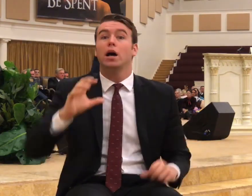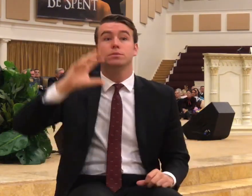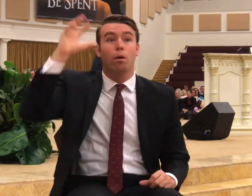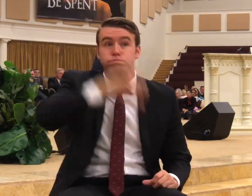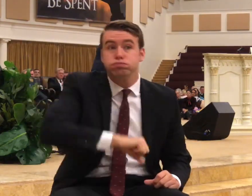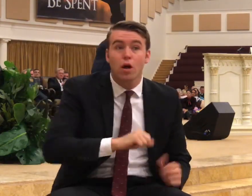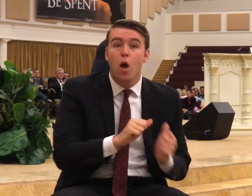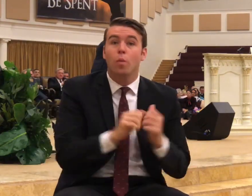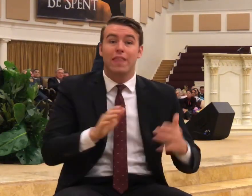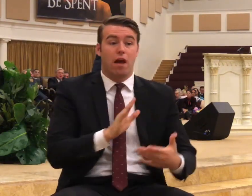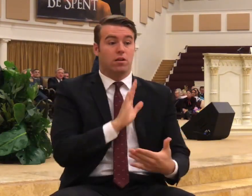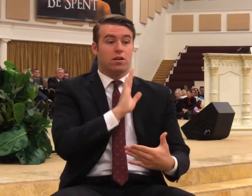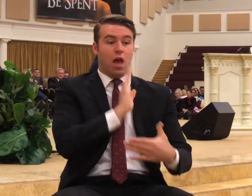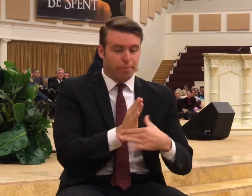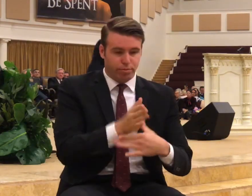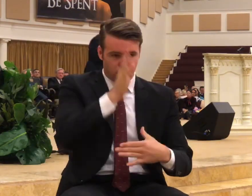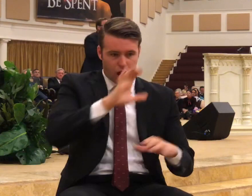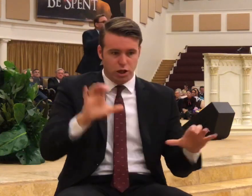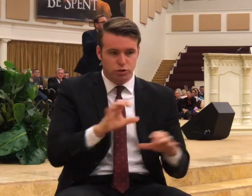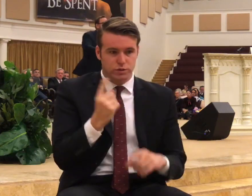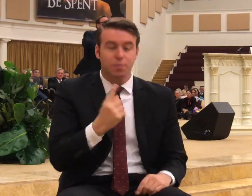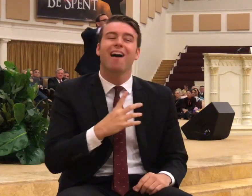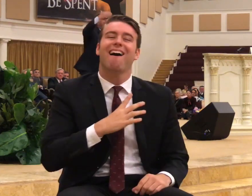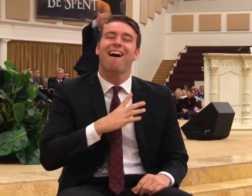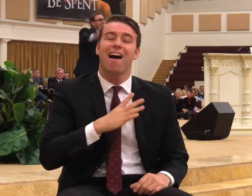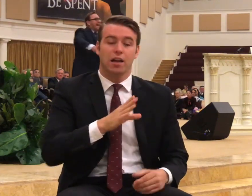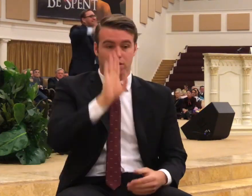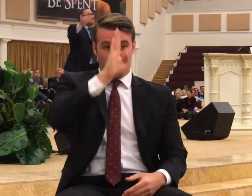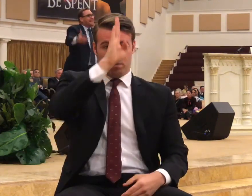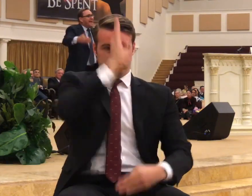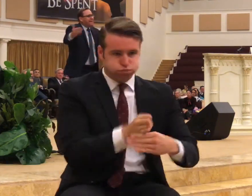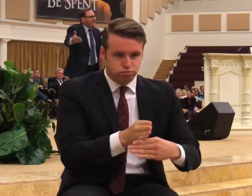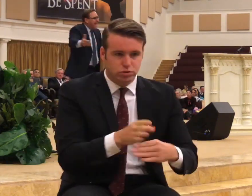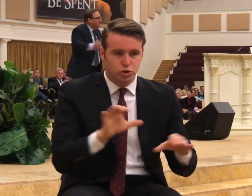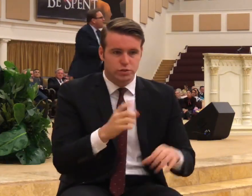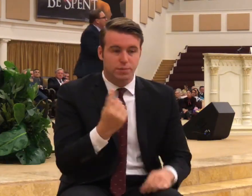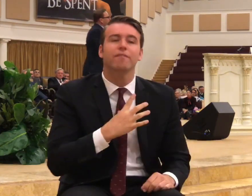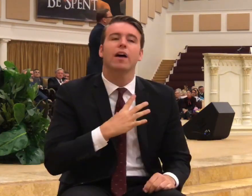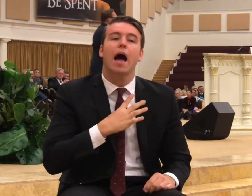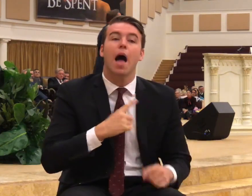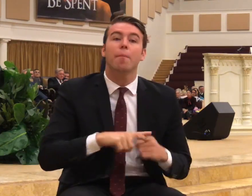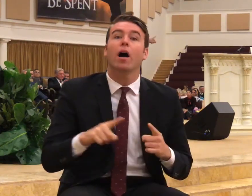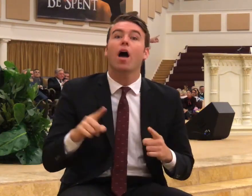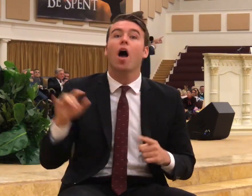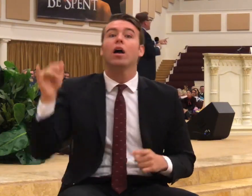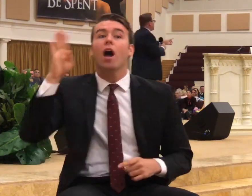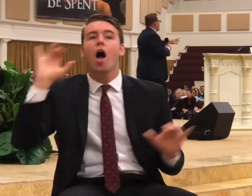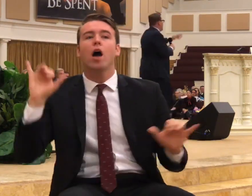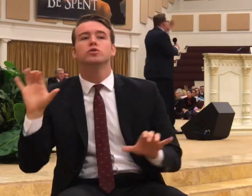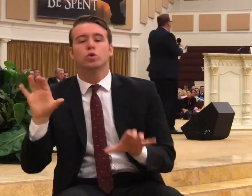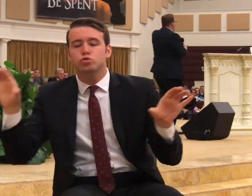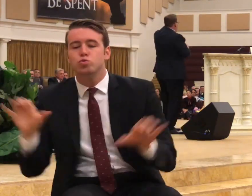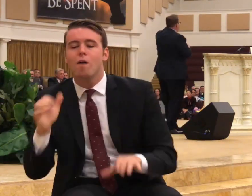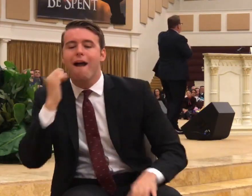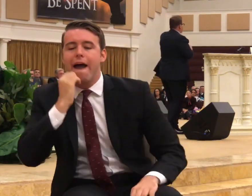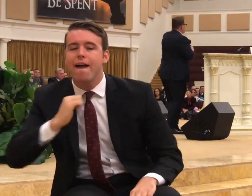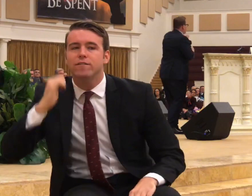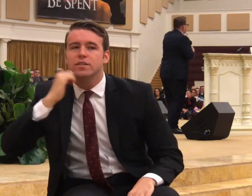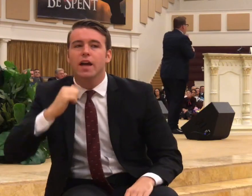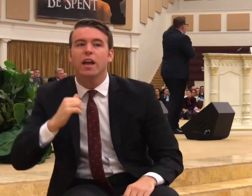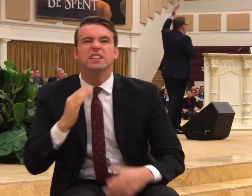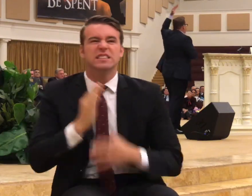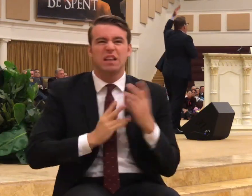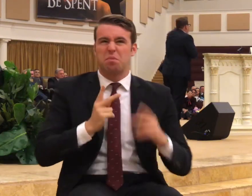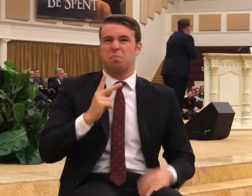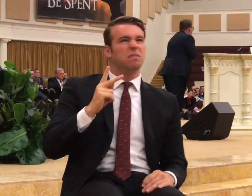that interruption. But after the interruption, there was a day-to-day living out. So don't overlook it and say, well, I can only point to